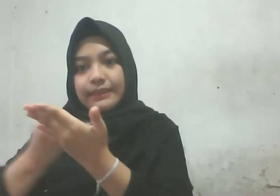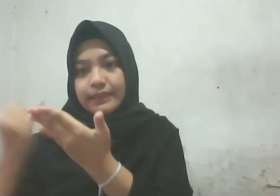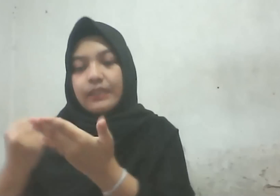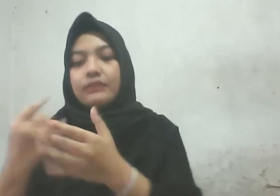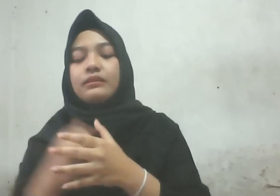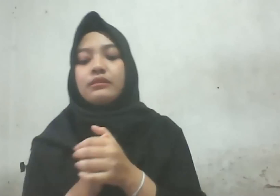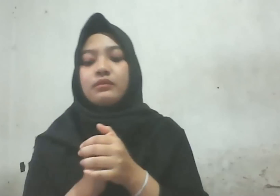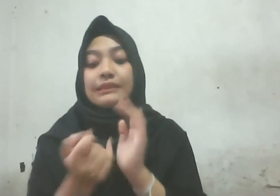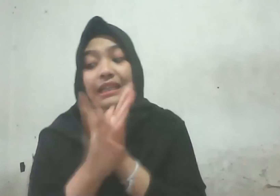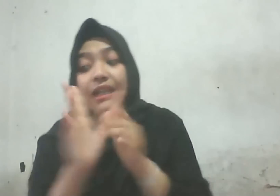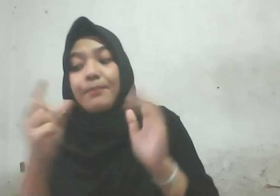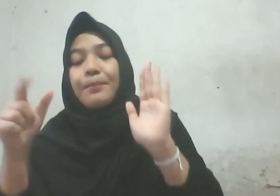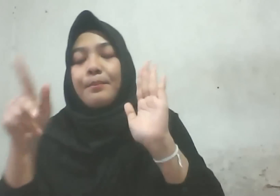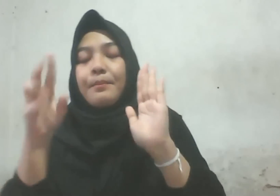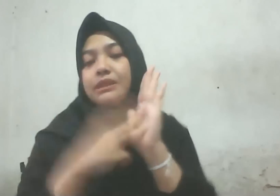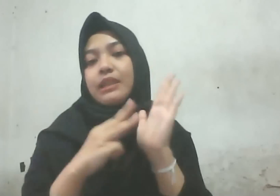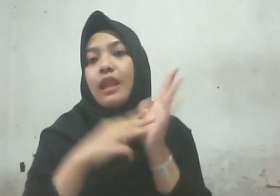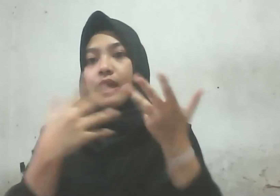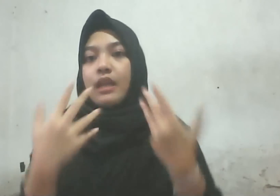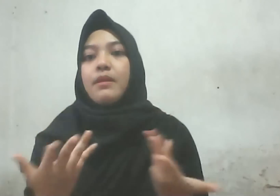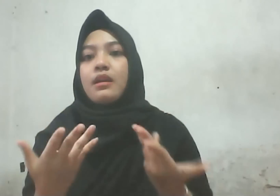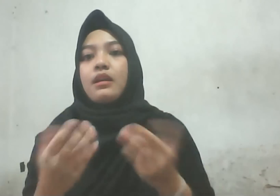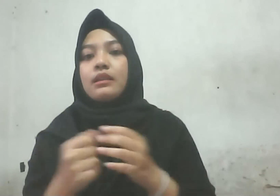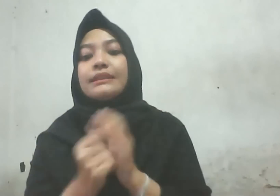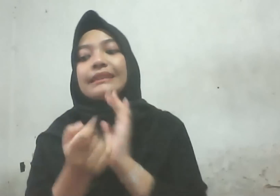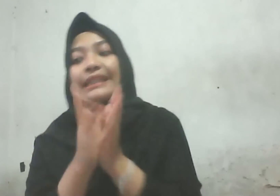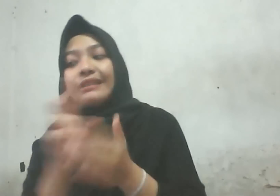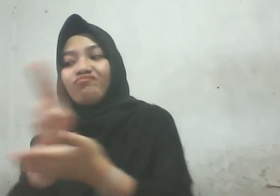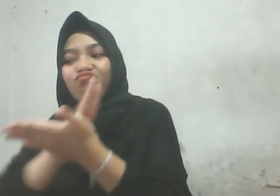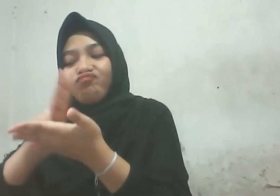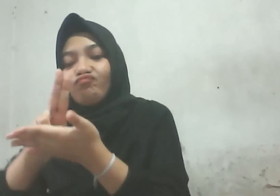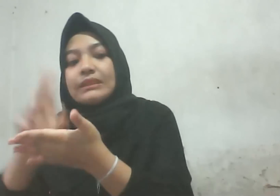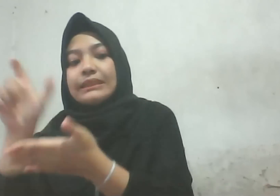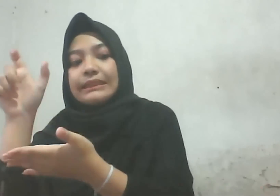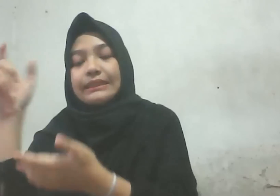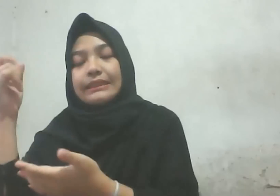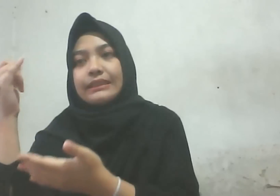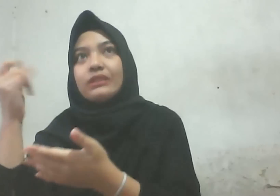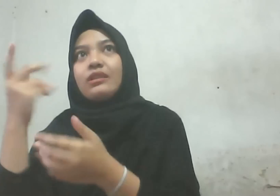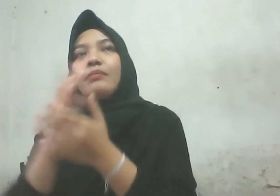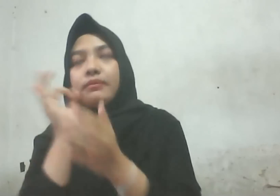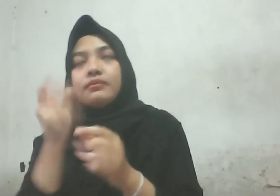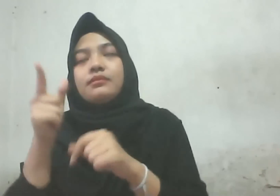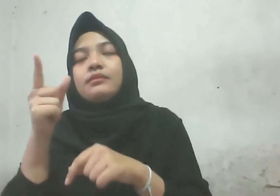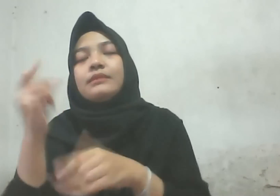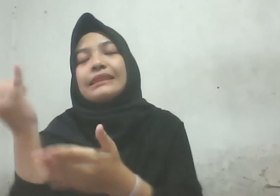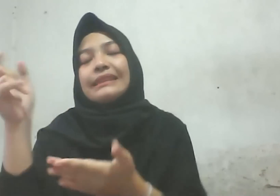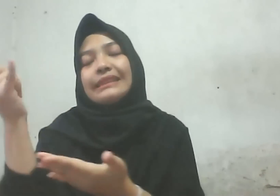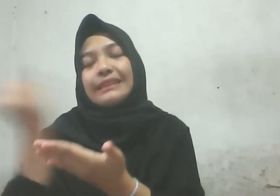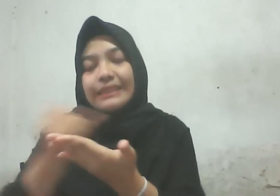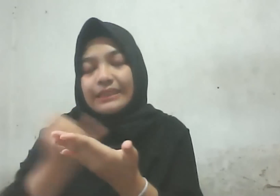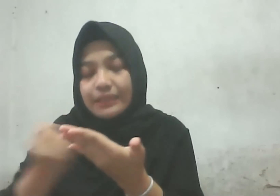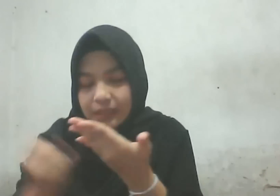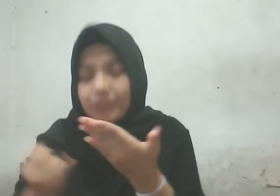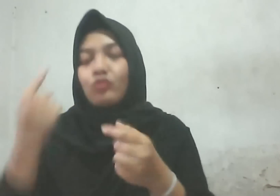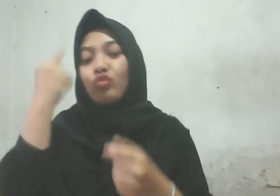the problem that we have is that universal design is a